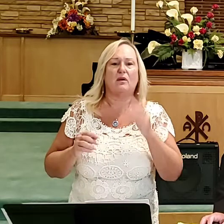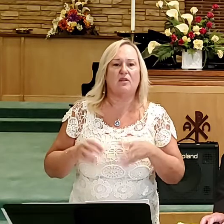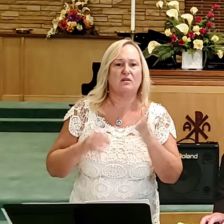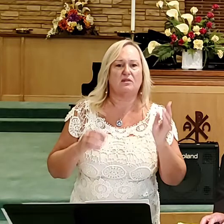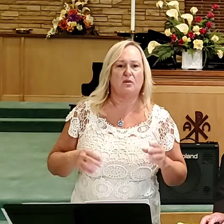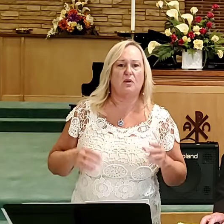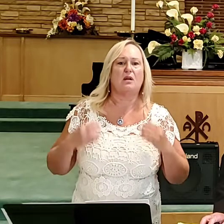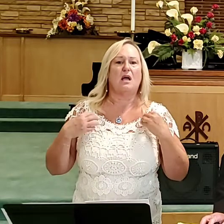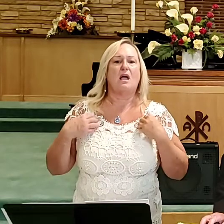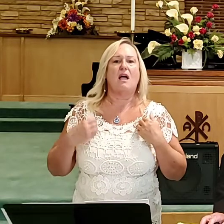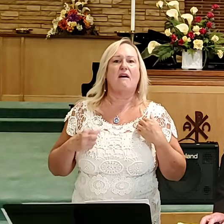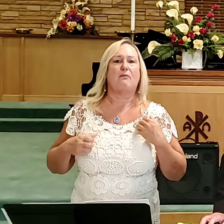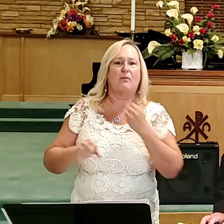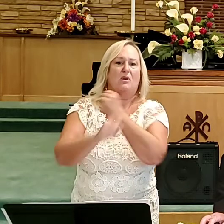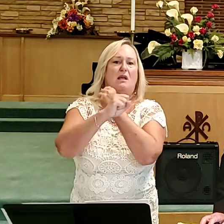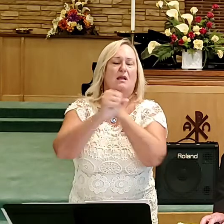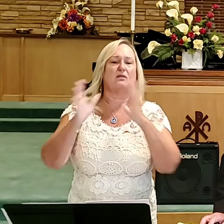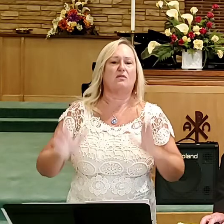of violence.